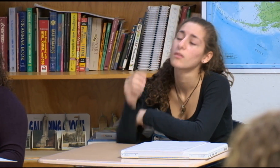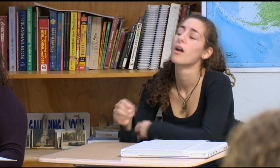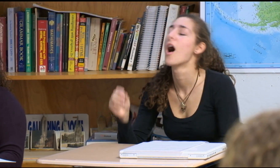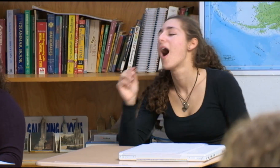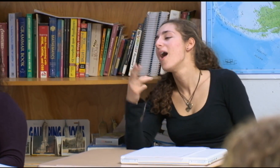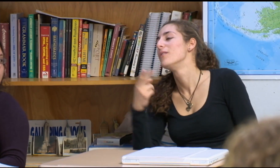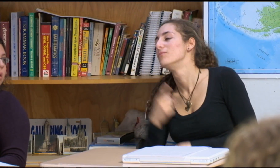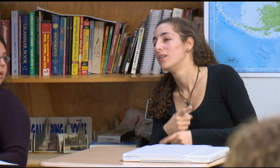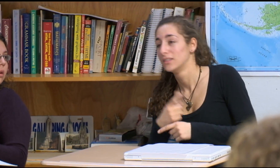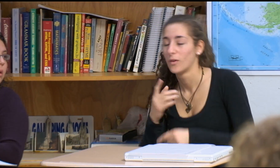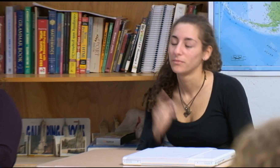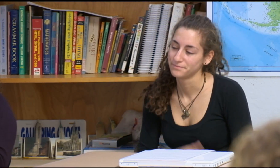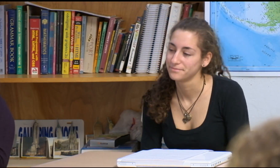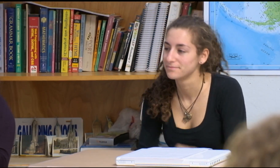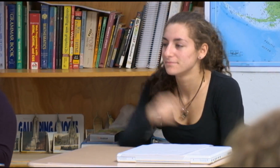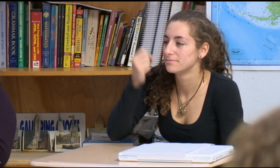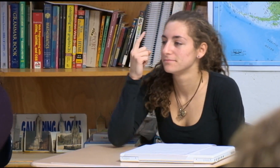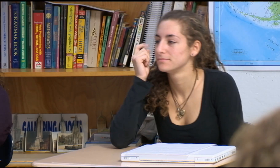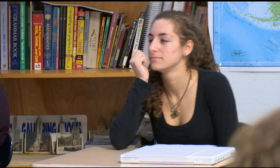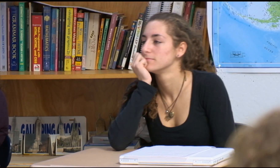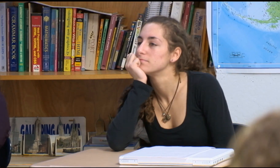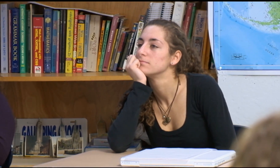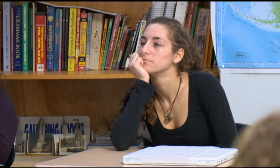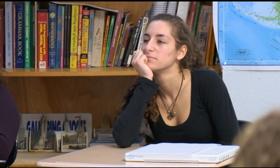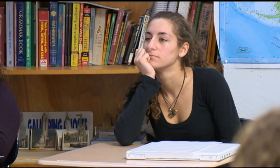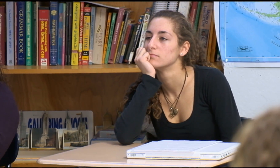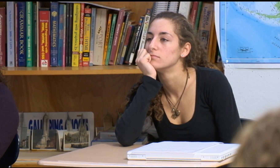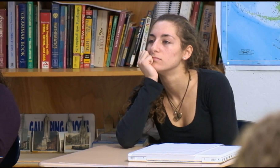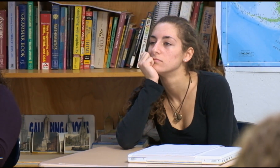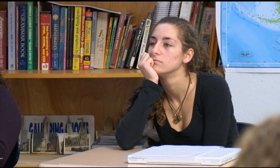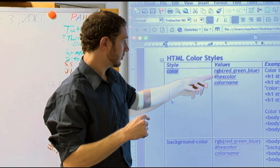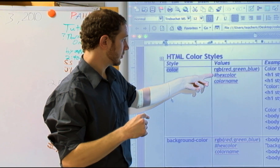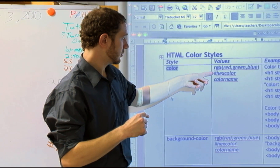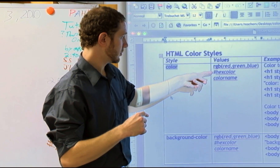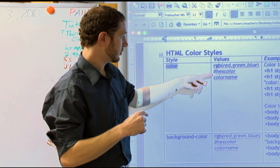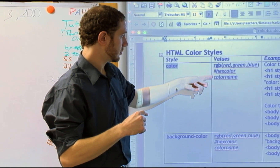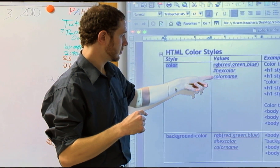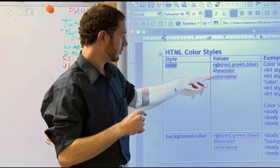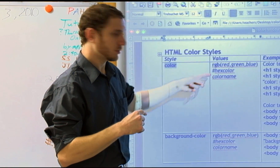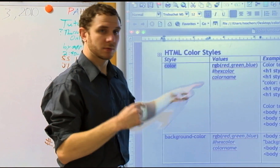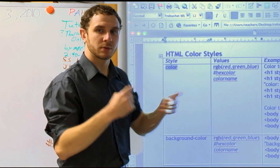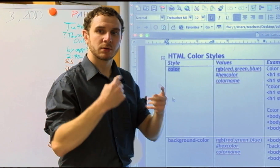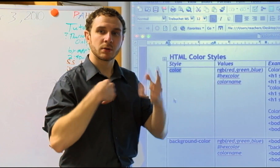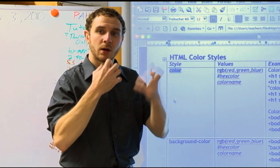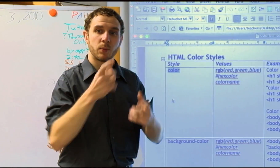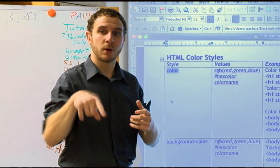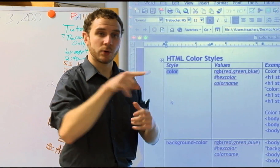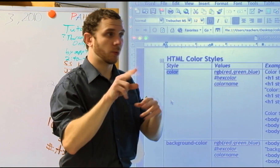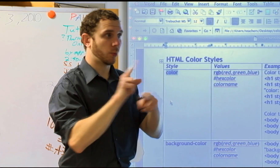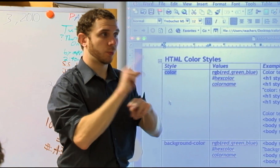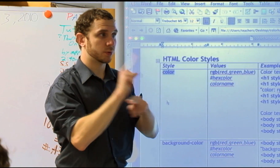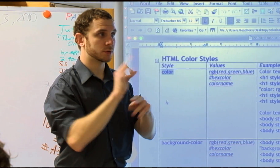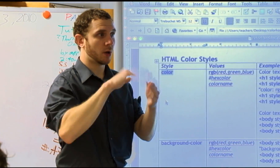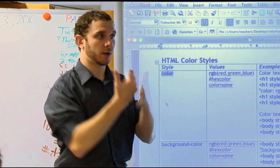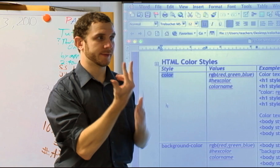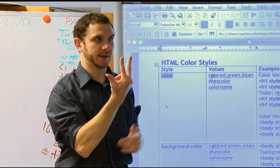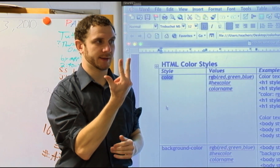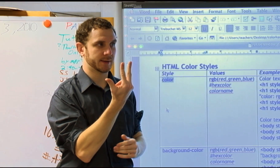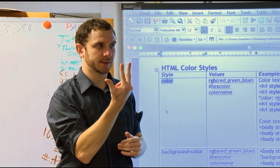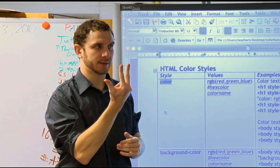exploring various majors, et cetera. I have three different ways of labeling the